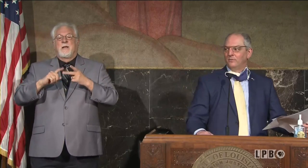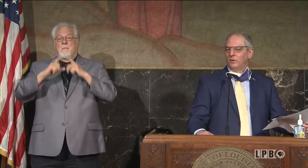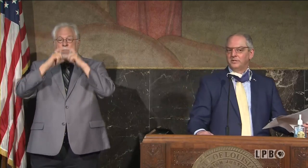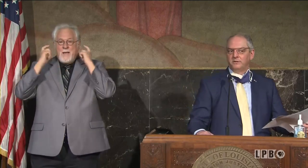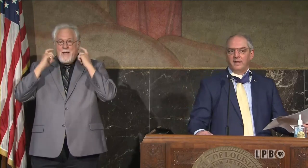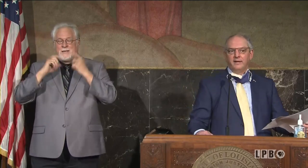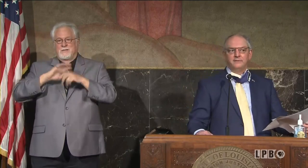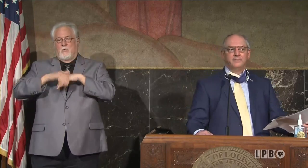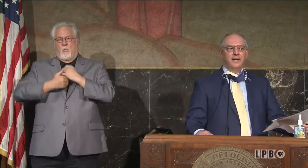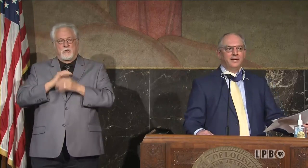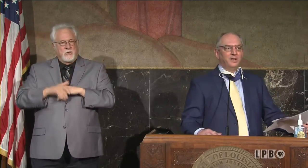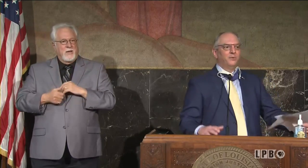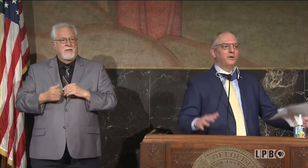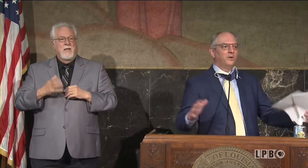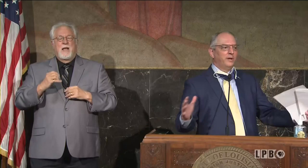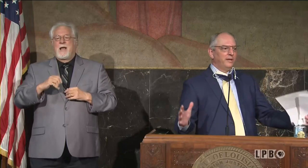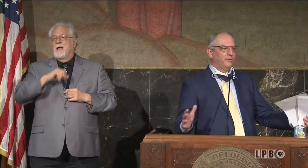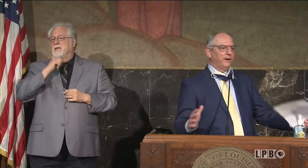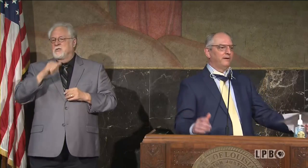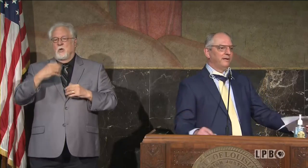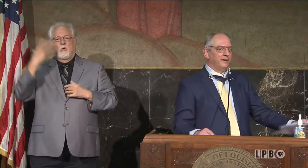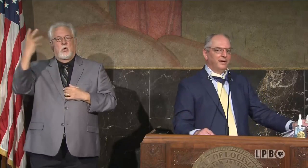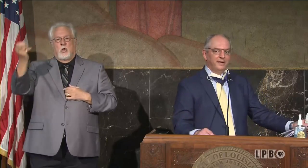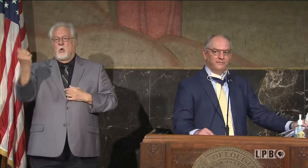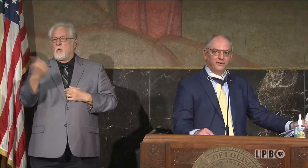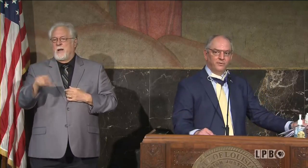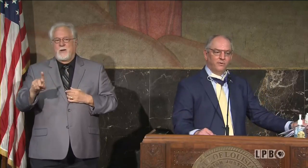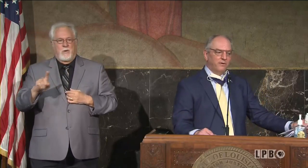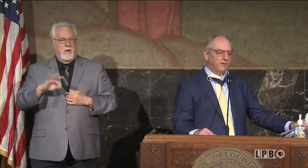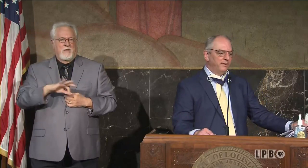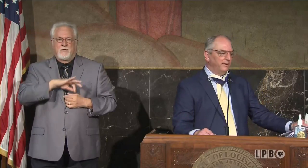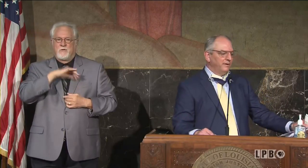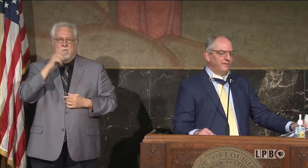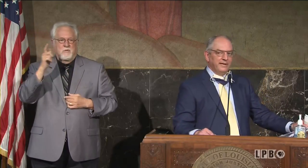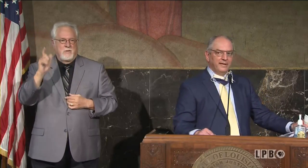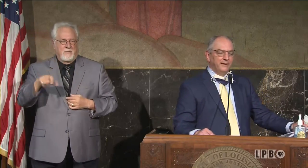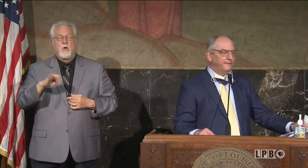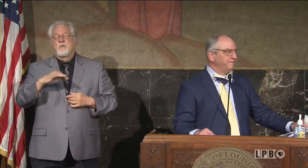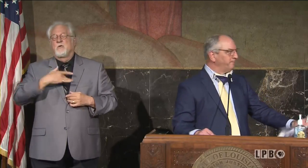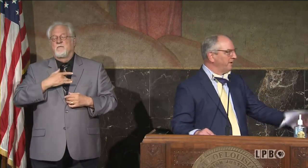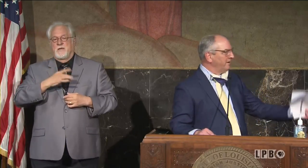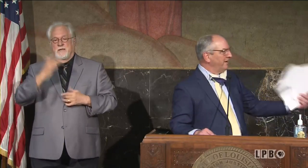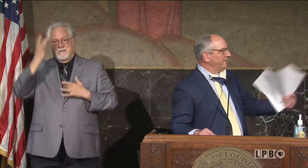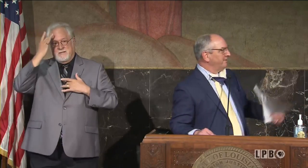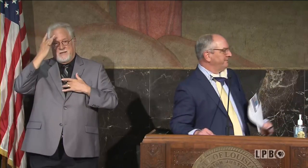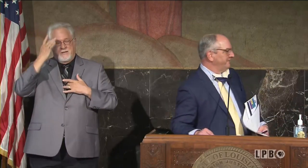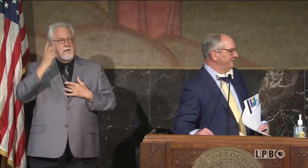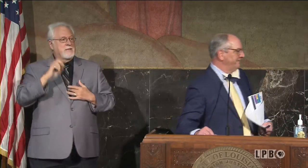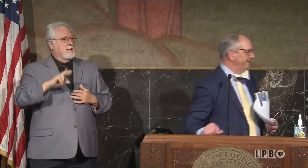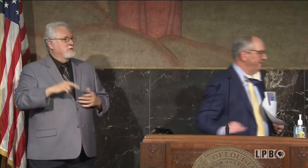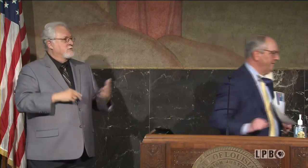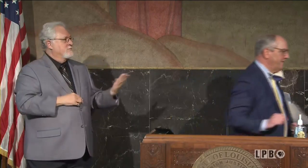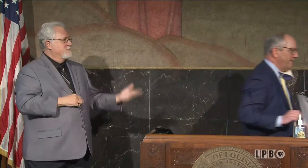mask, wash your hands, and don't go anywhere if you are feeling ill. Doctor?